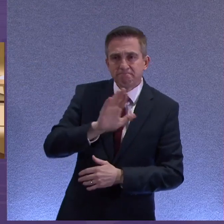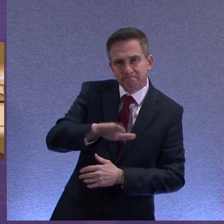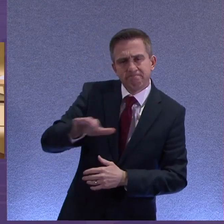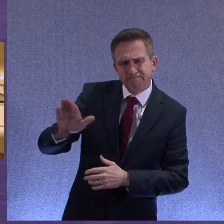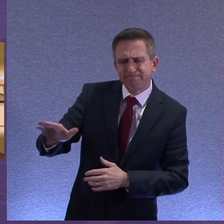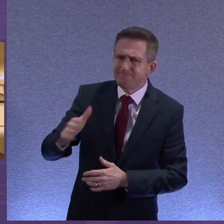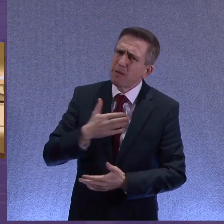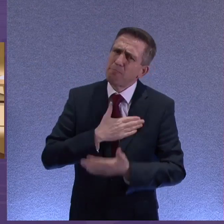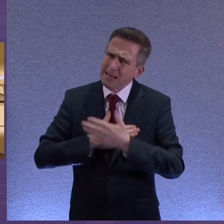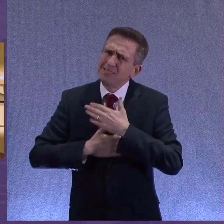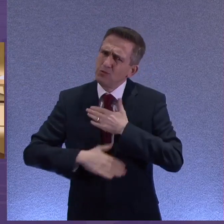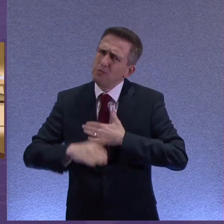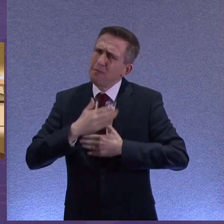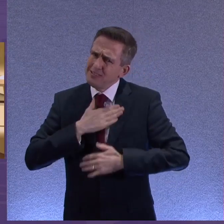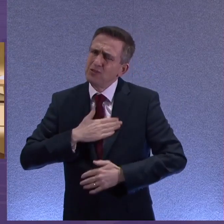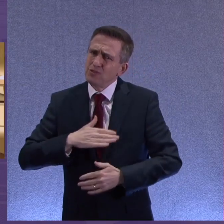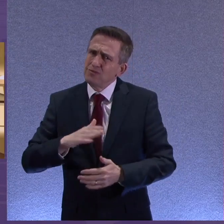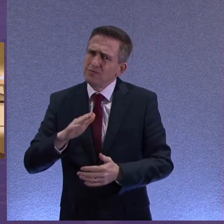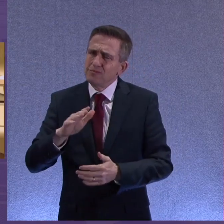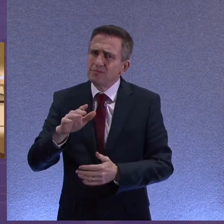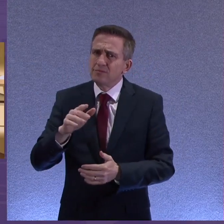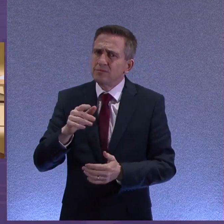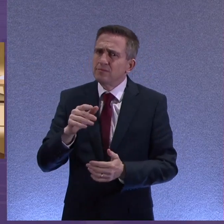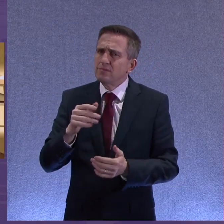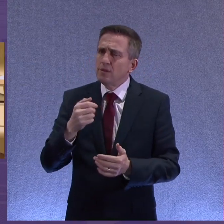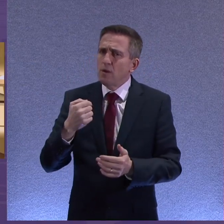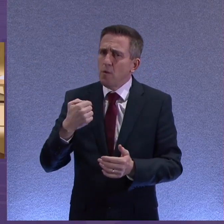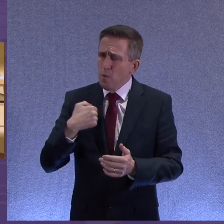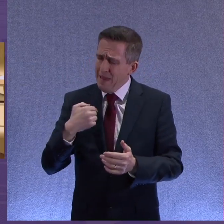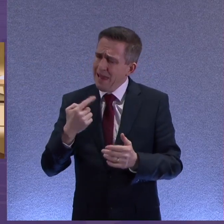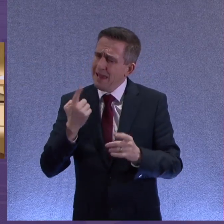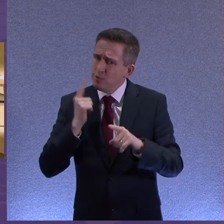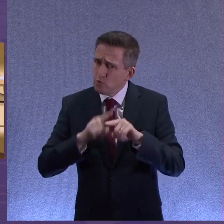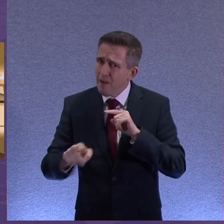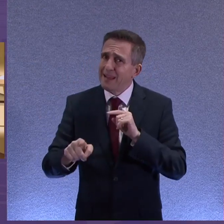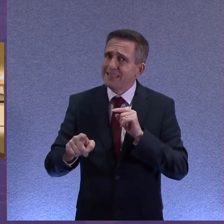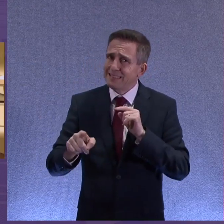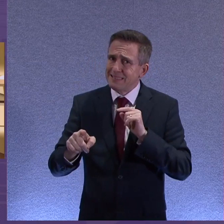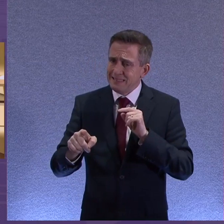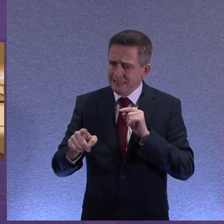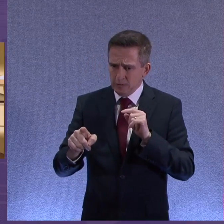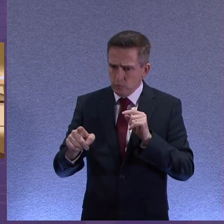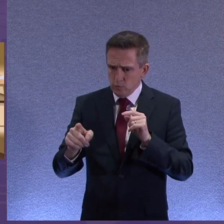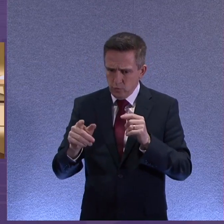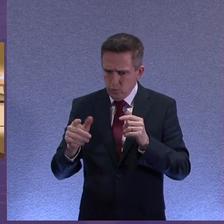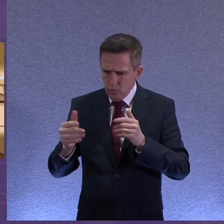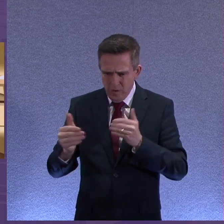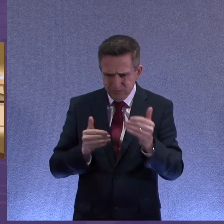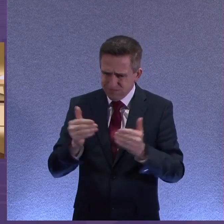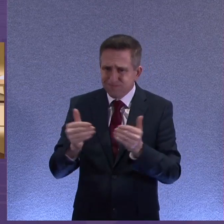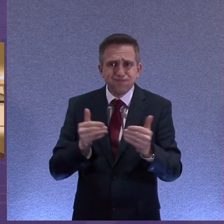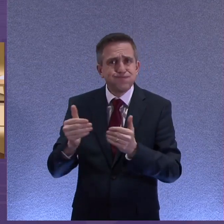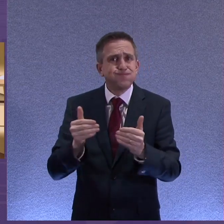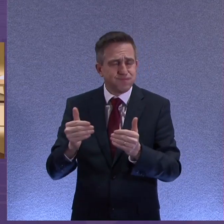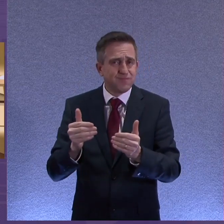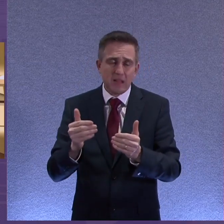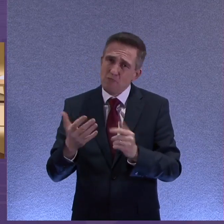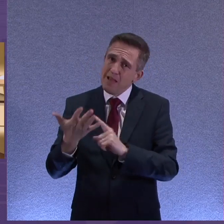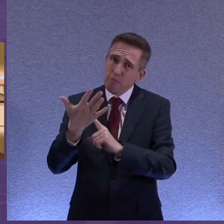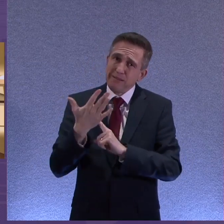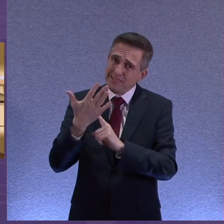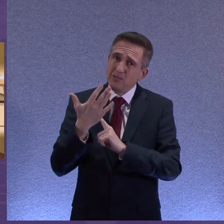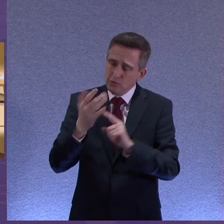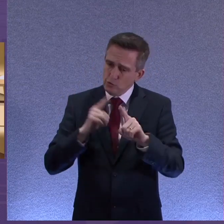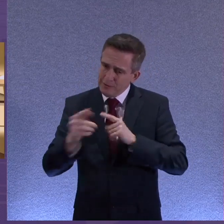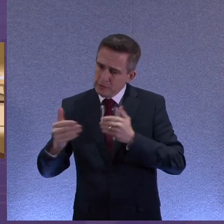and to understand that we are having to move significantly in a very short space in time to a new way of working.